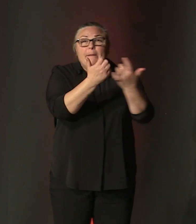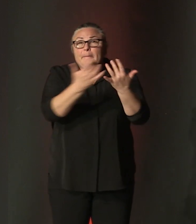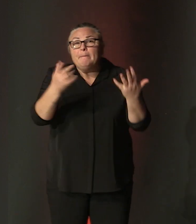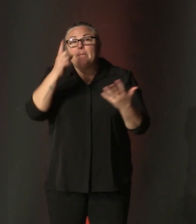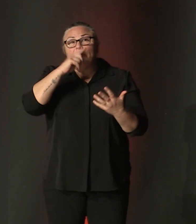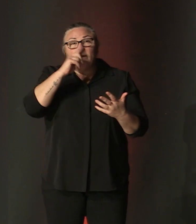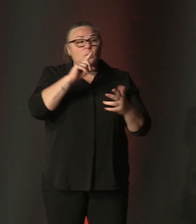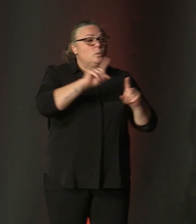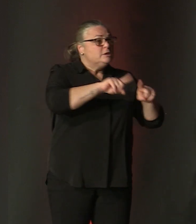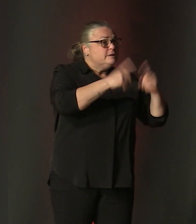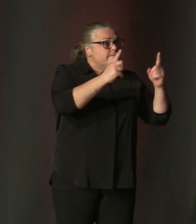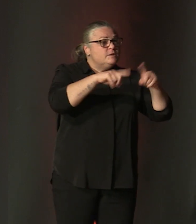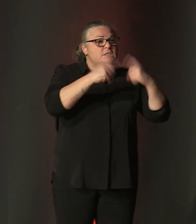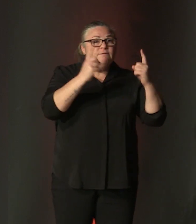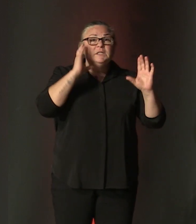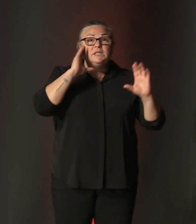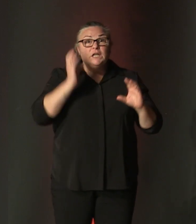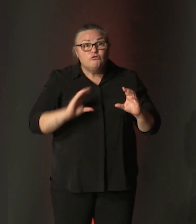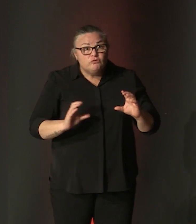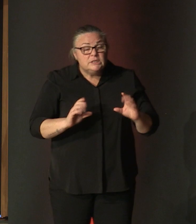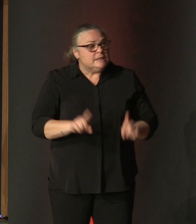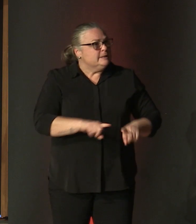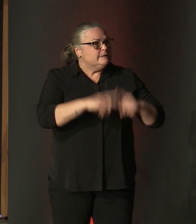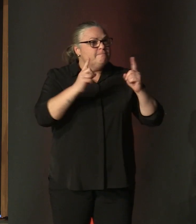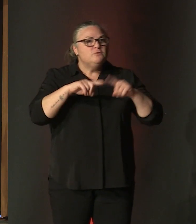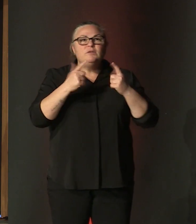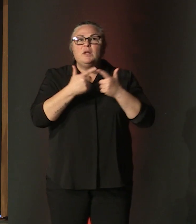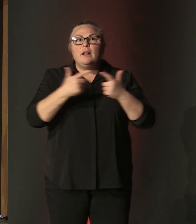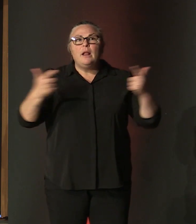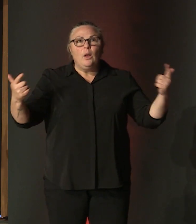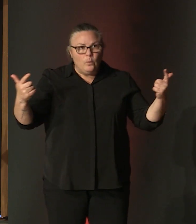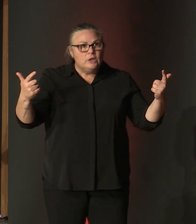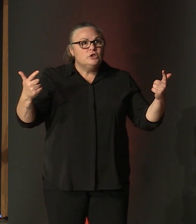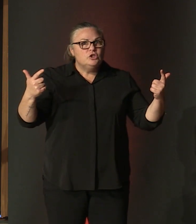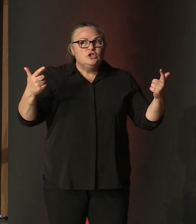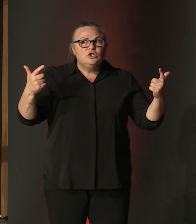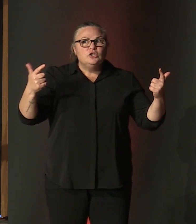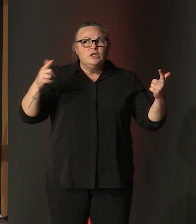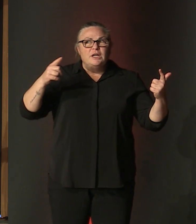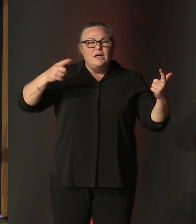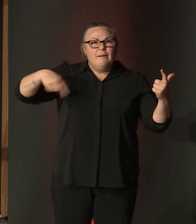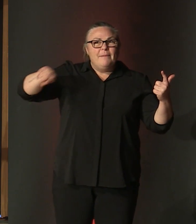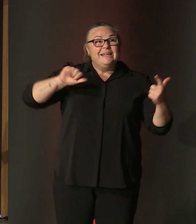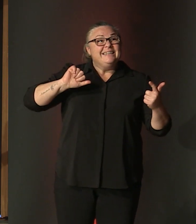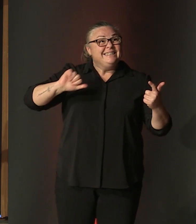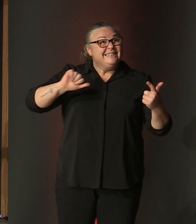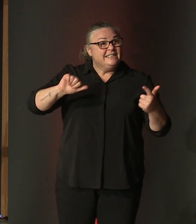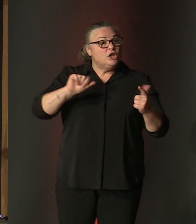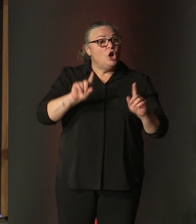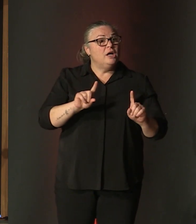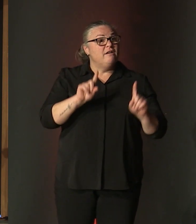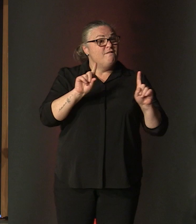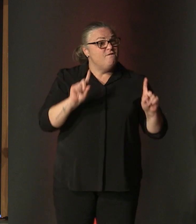and languages that filled this continent. And yet, his opening words